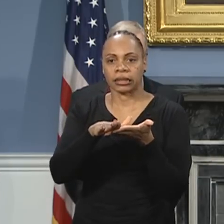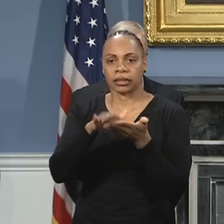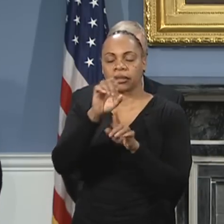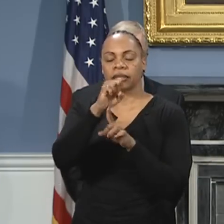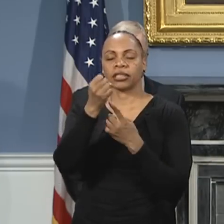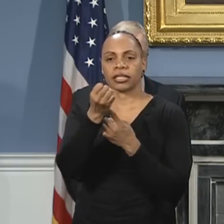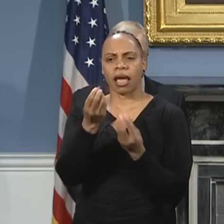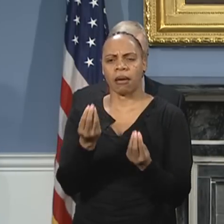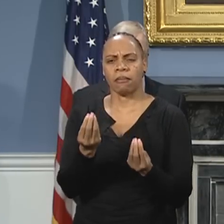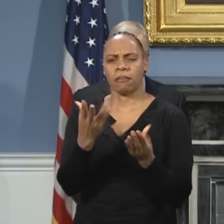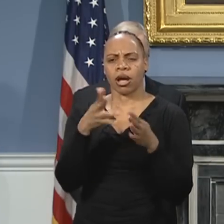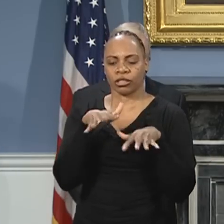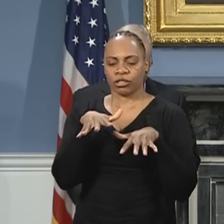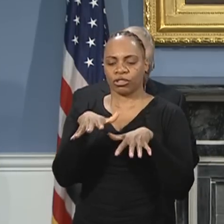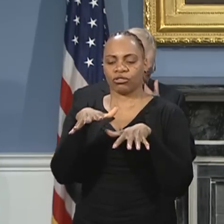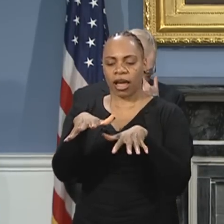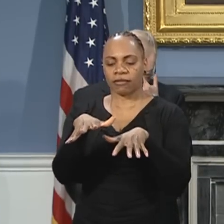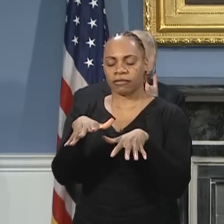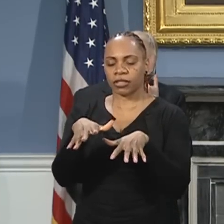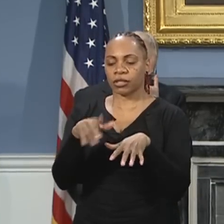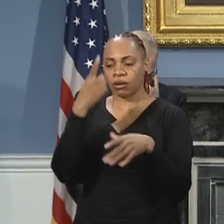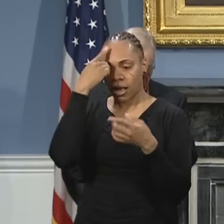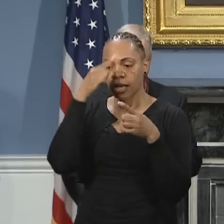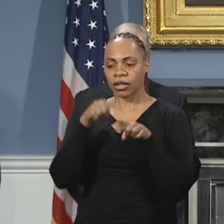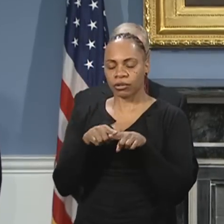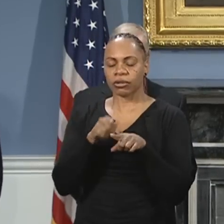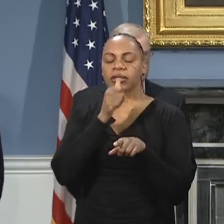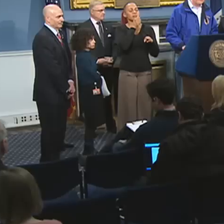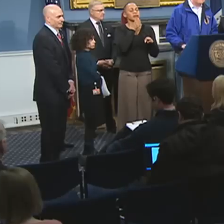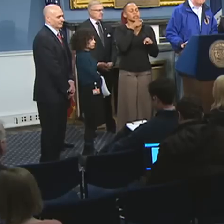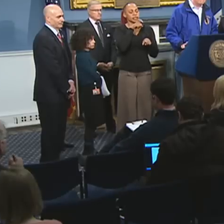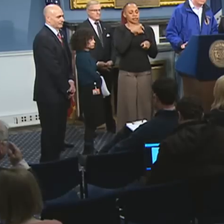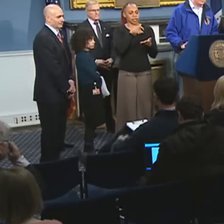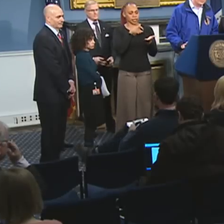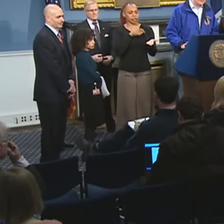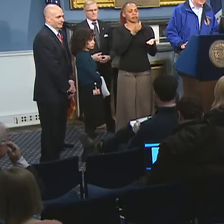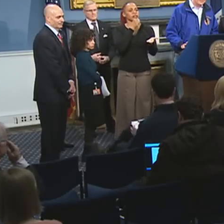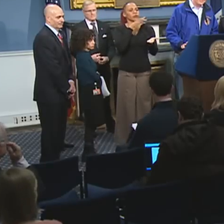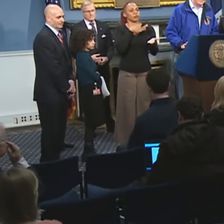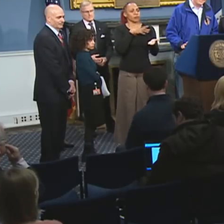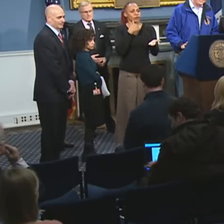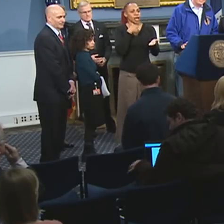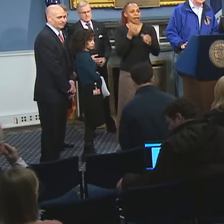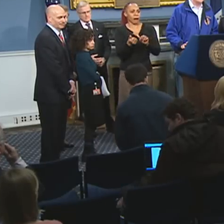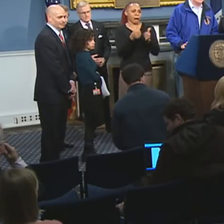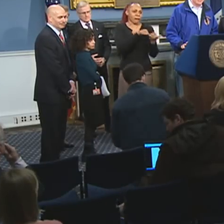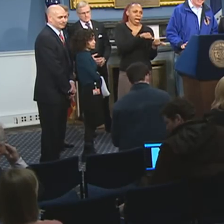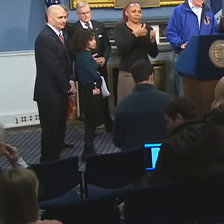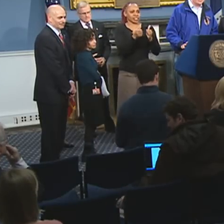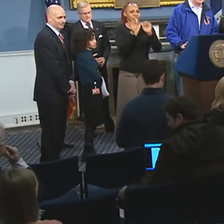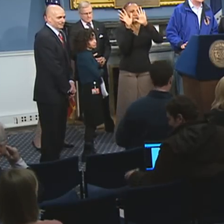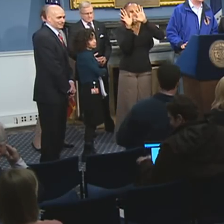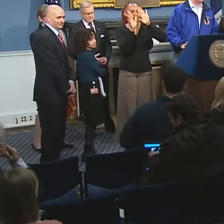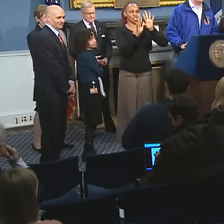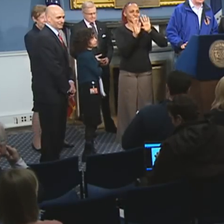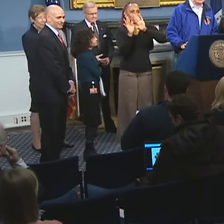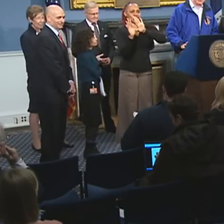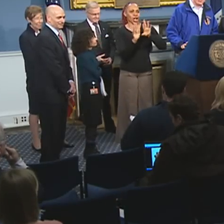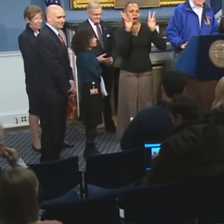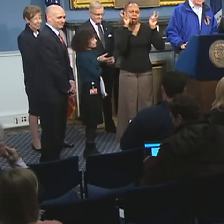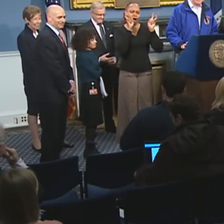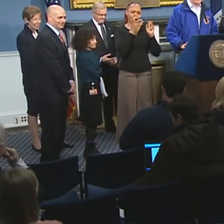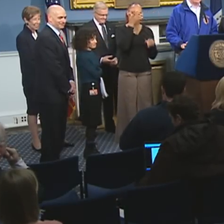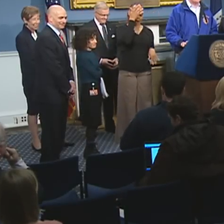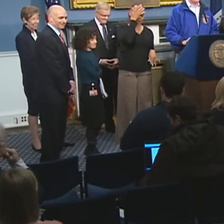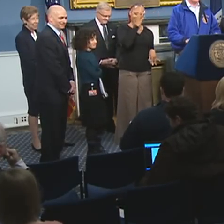where I'd agree with you, a little patience is called for, yes? You certainly had a baptism by snow. I wonder... Clever phrase,